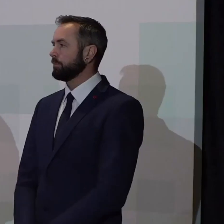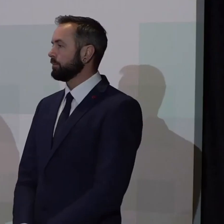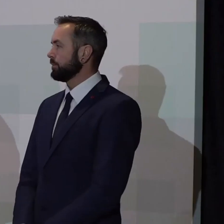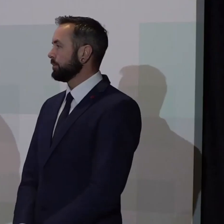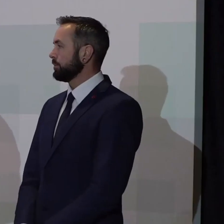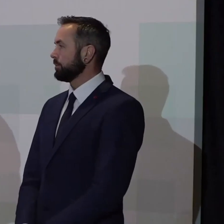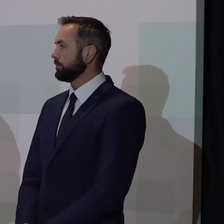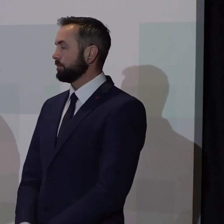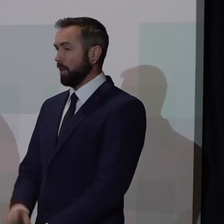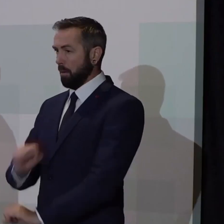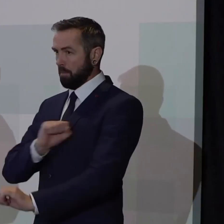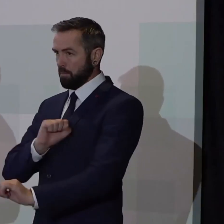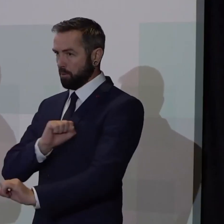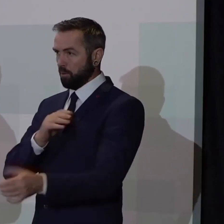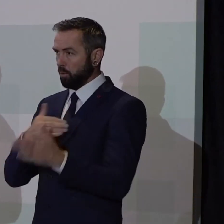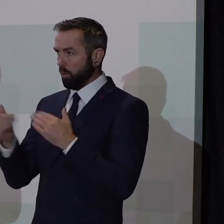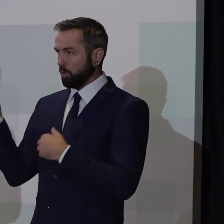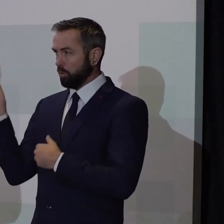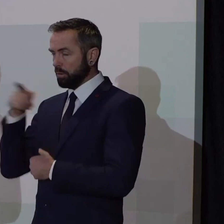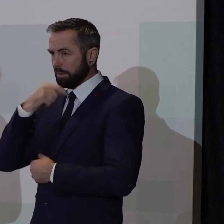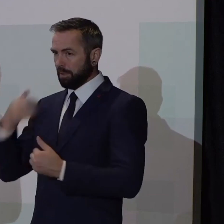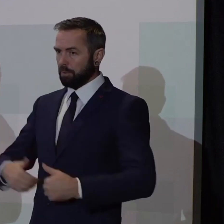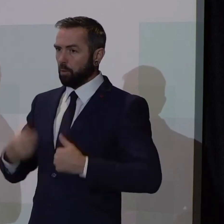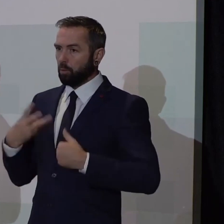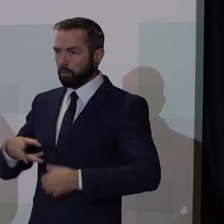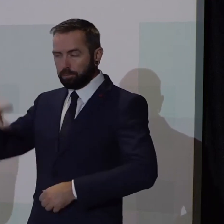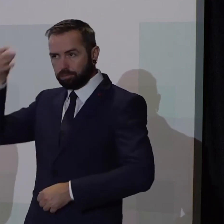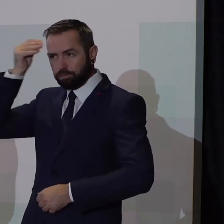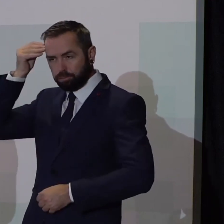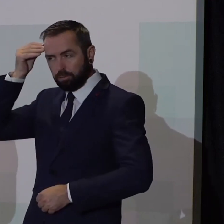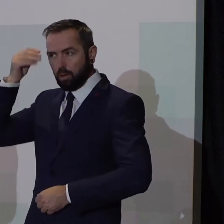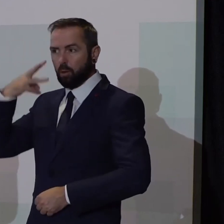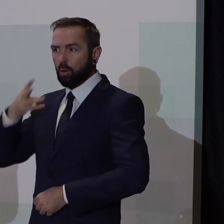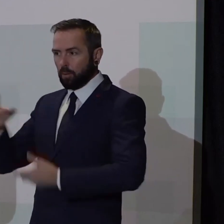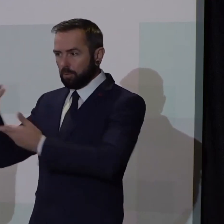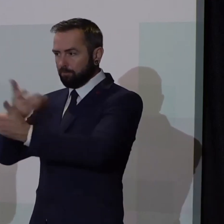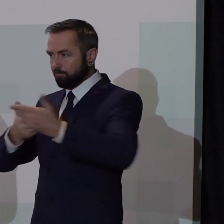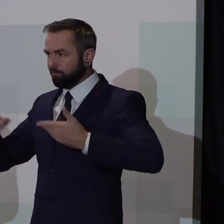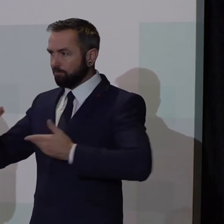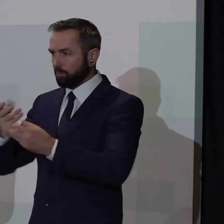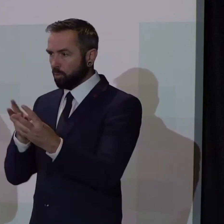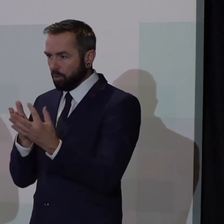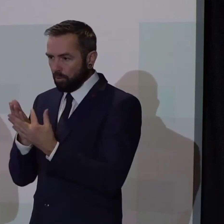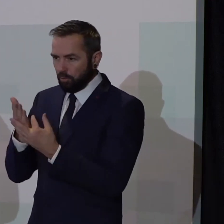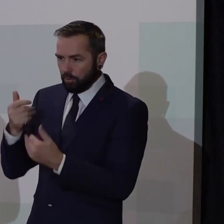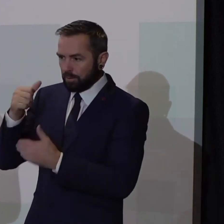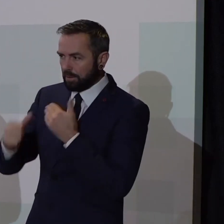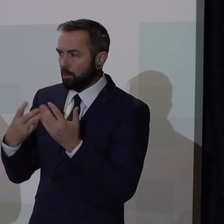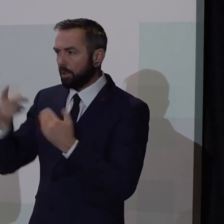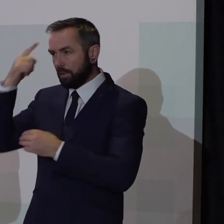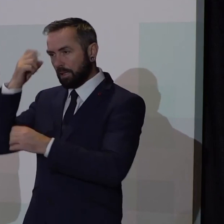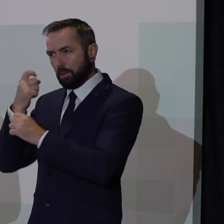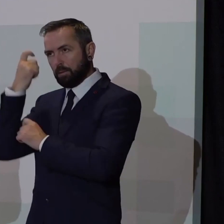And I have no doubt that what you've said here this morning will be in everybody's minds as we go through our work and as we think about what you have